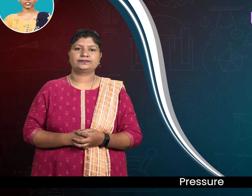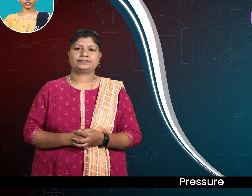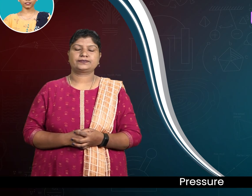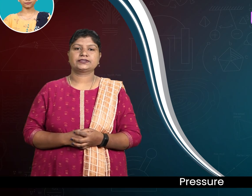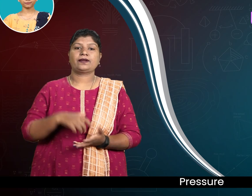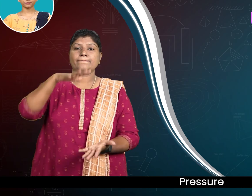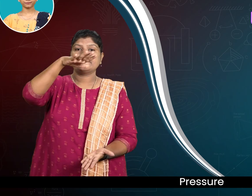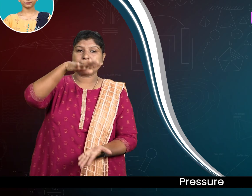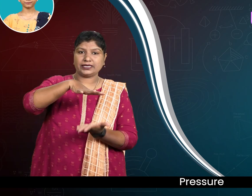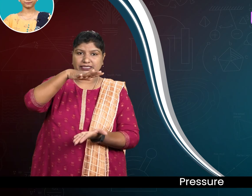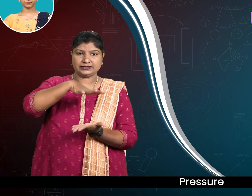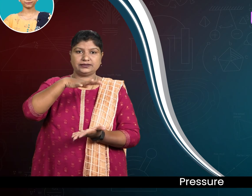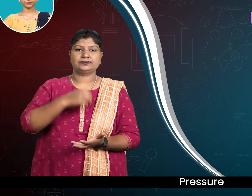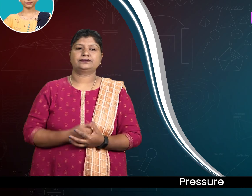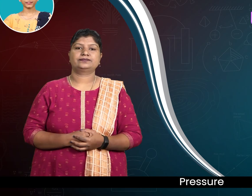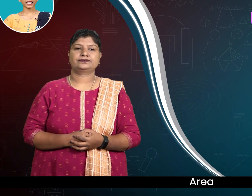pressure,